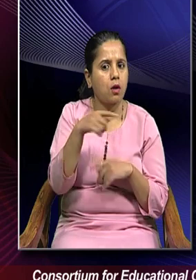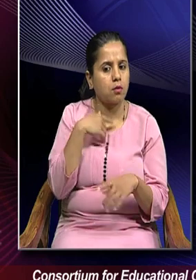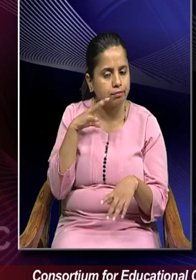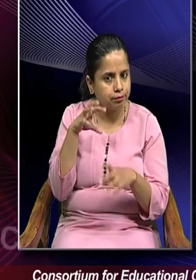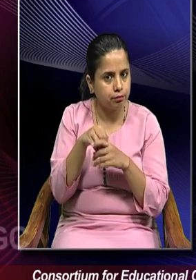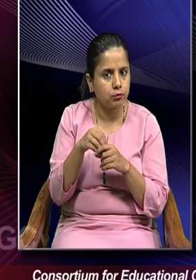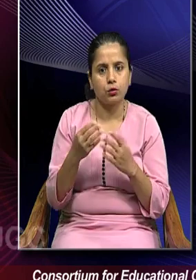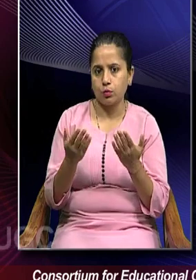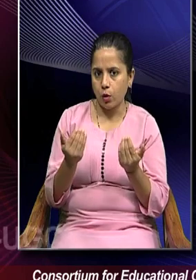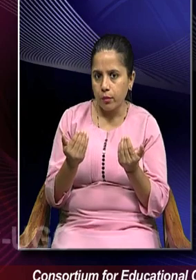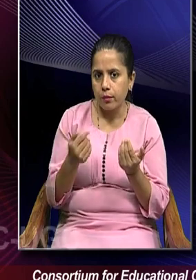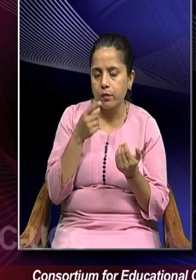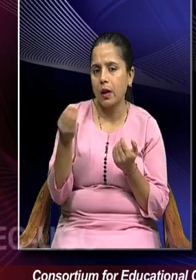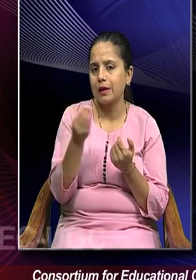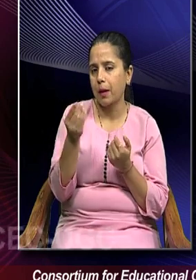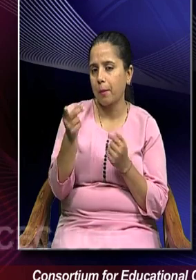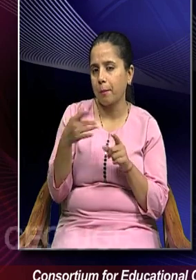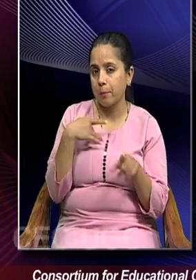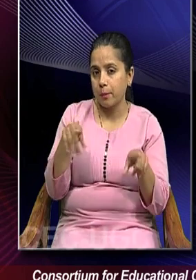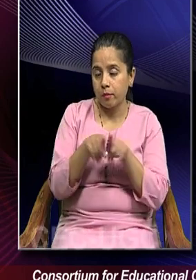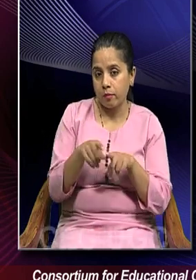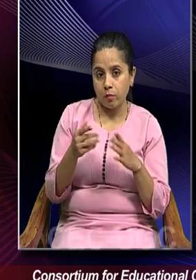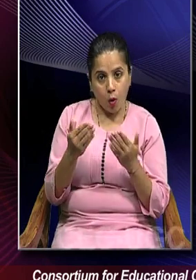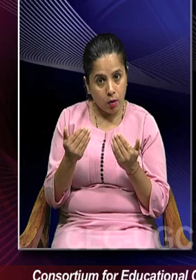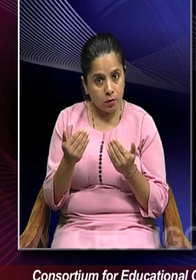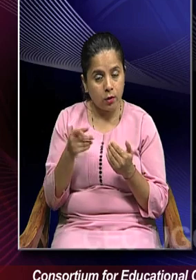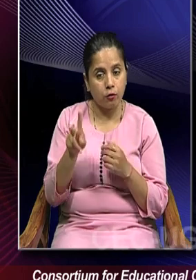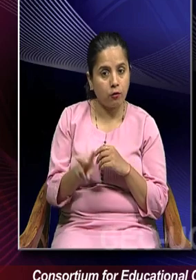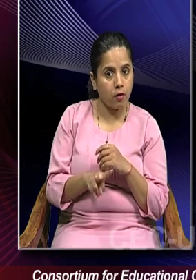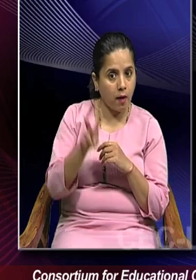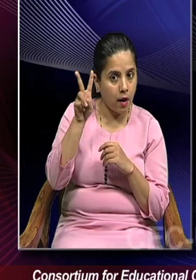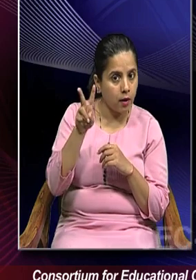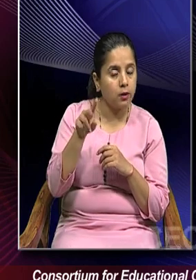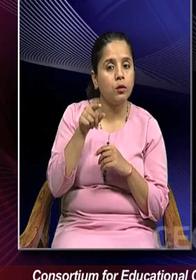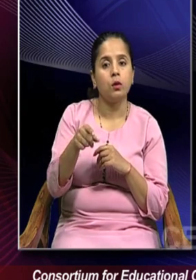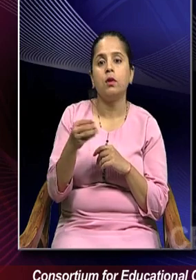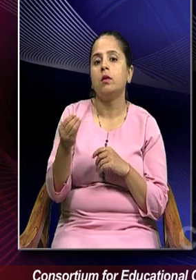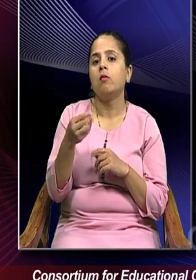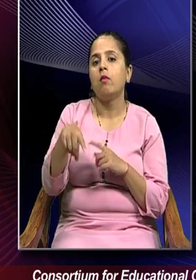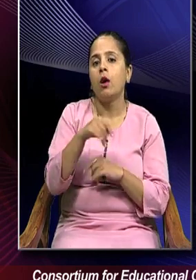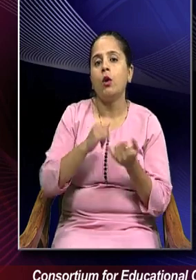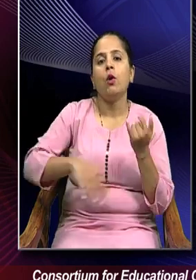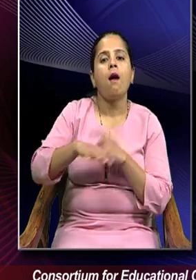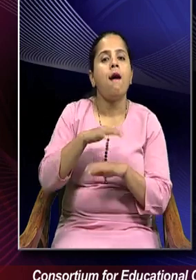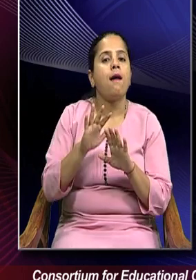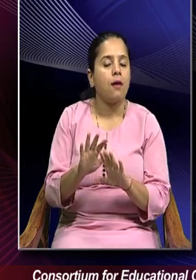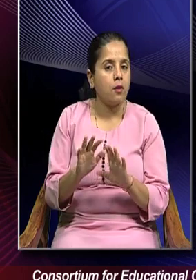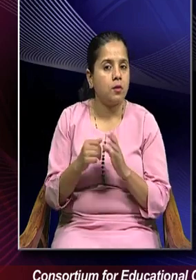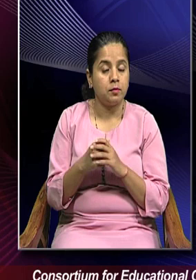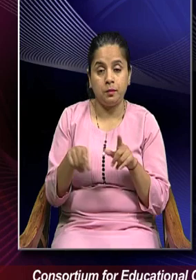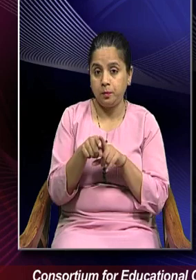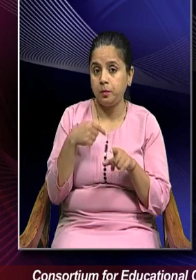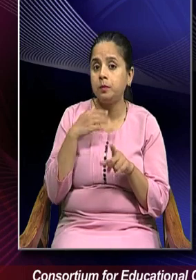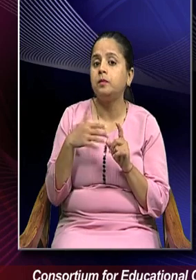contribute to such kind of values which are there in the society. Then we